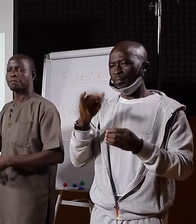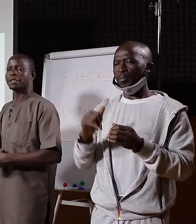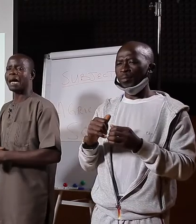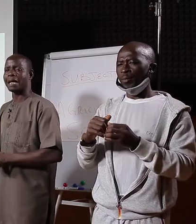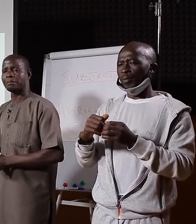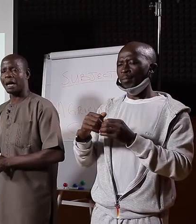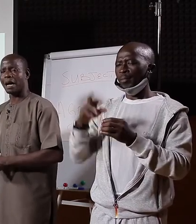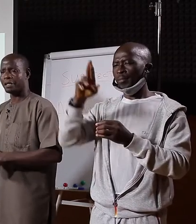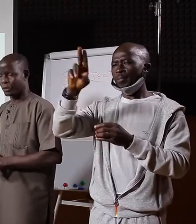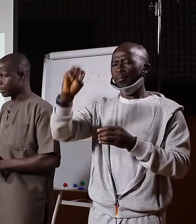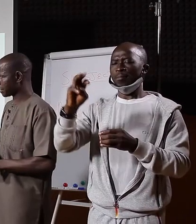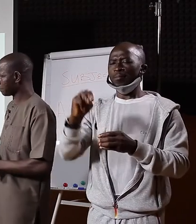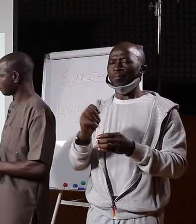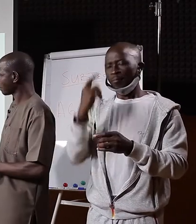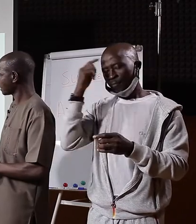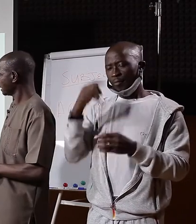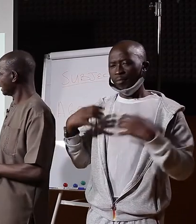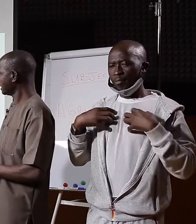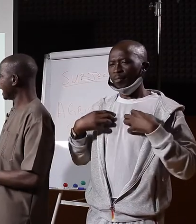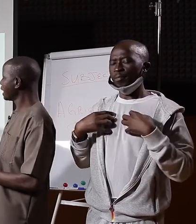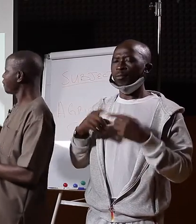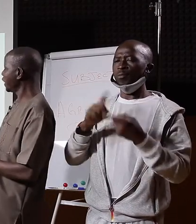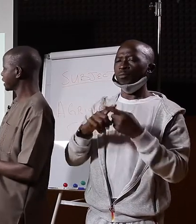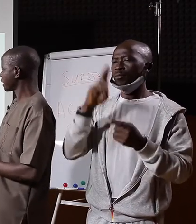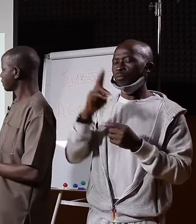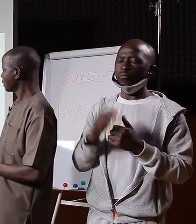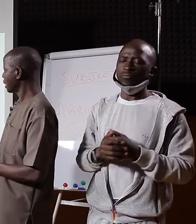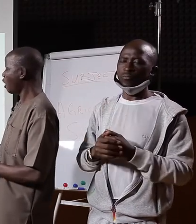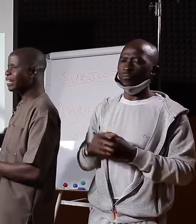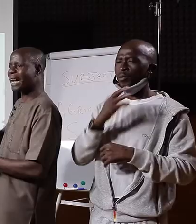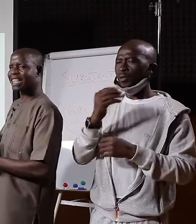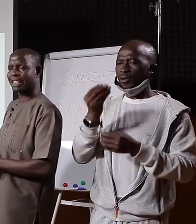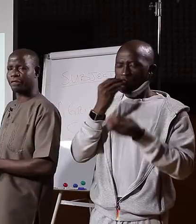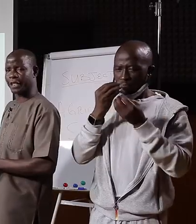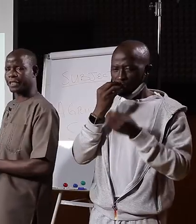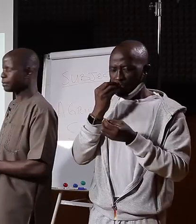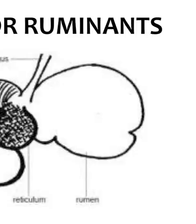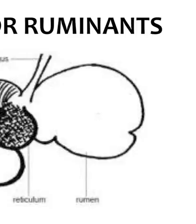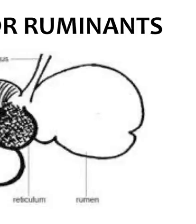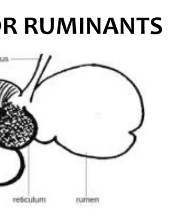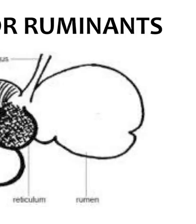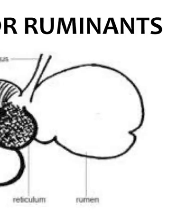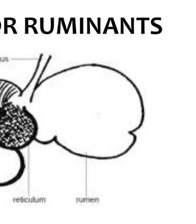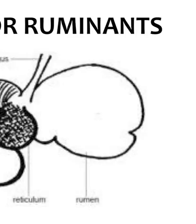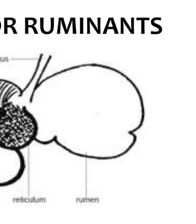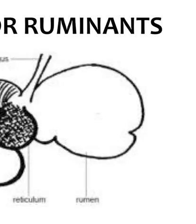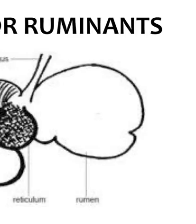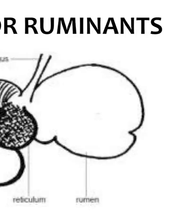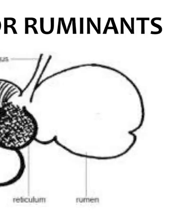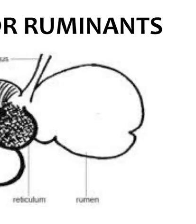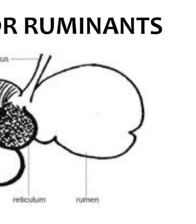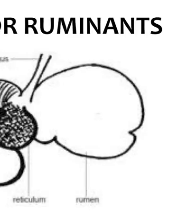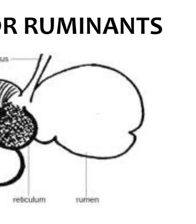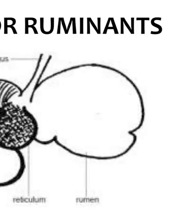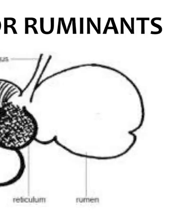rumen for the animal uses. Then the feet, undigested feet, will move